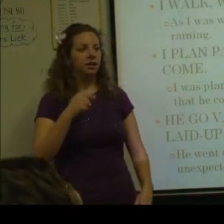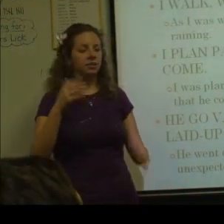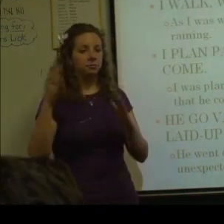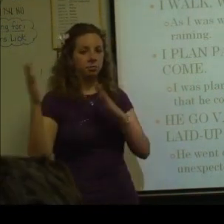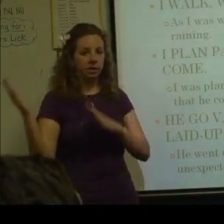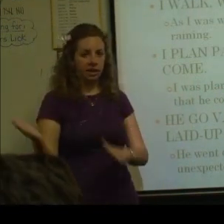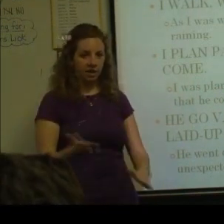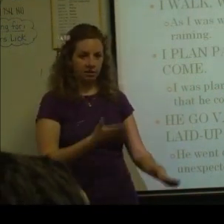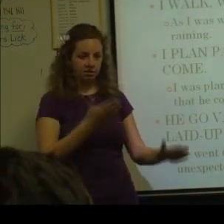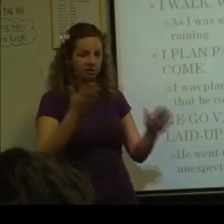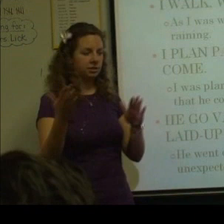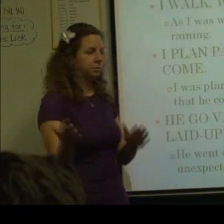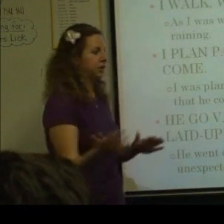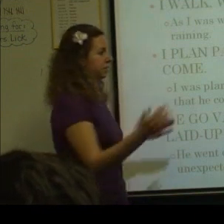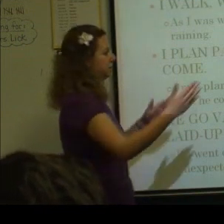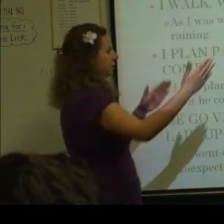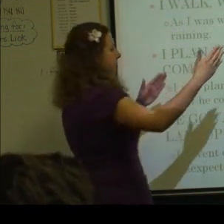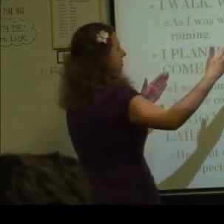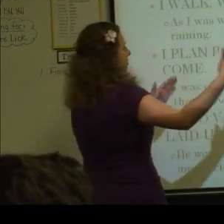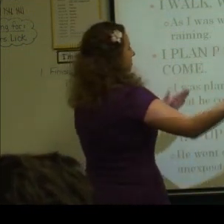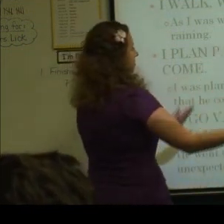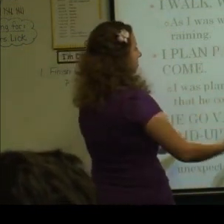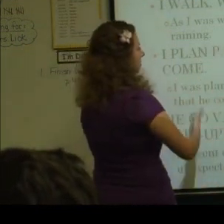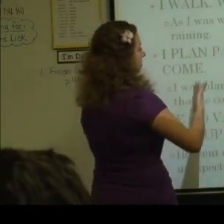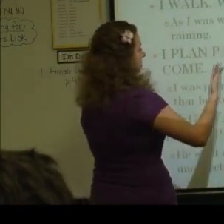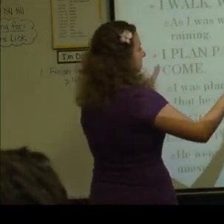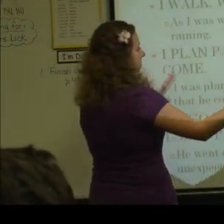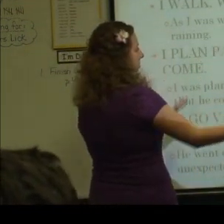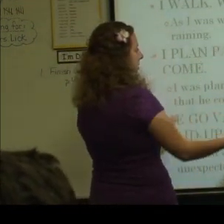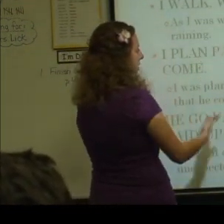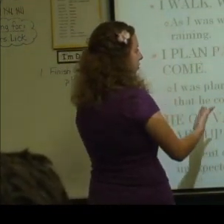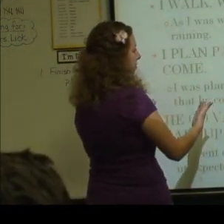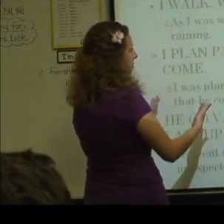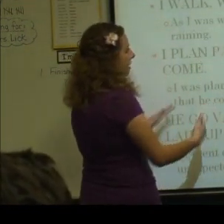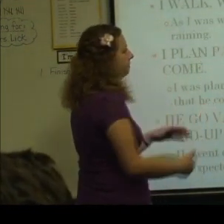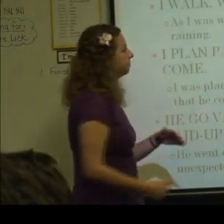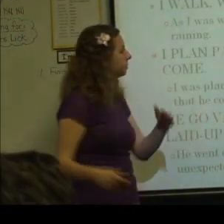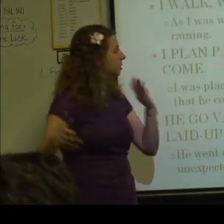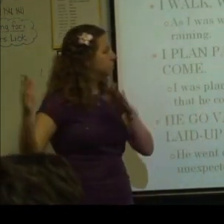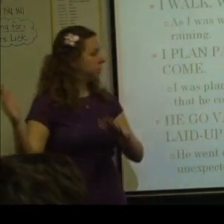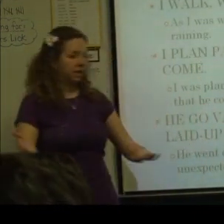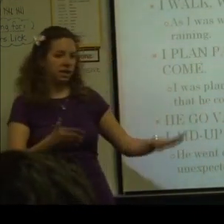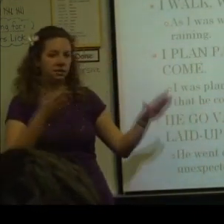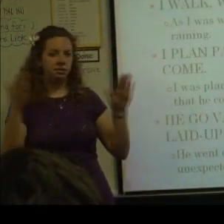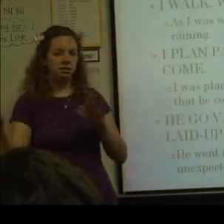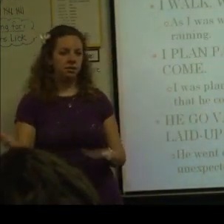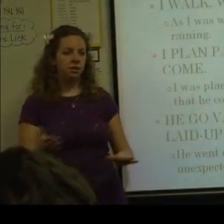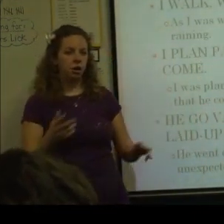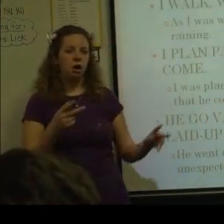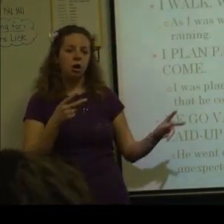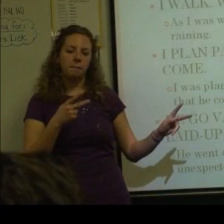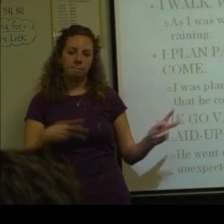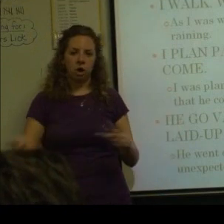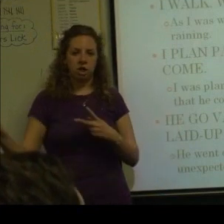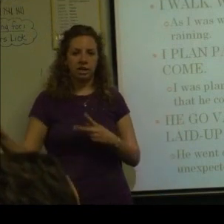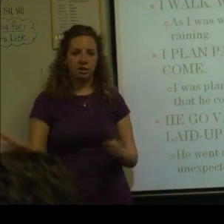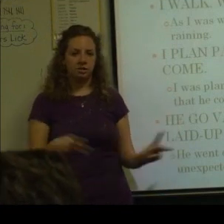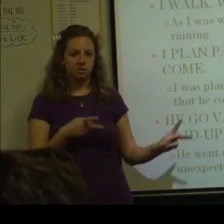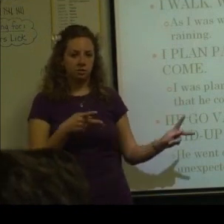and then plan, this is plan. So this way, plan or prepare. Plan, party, so